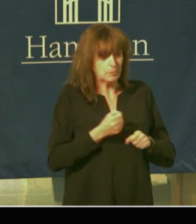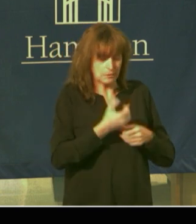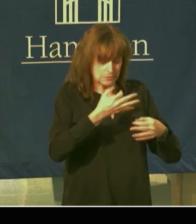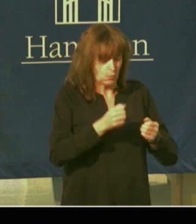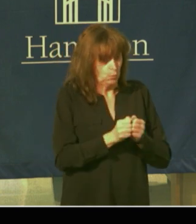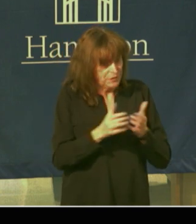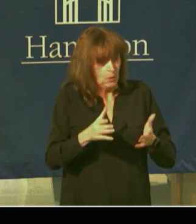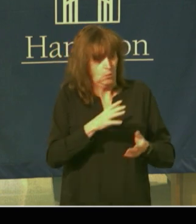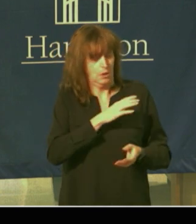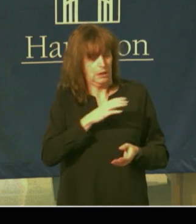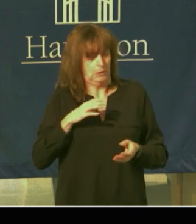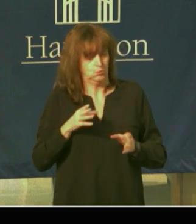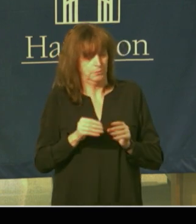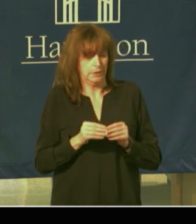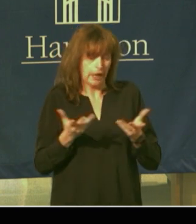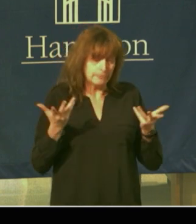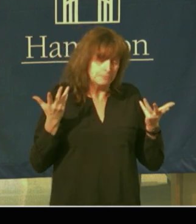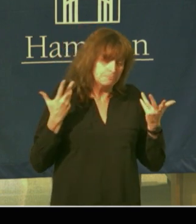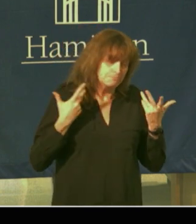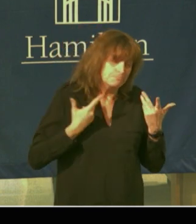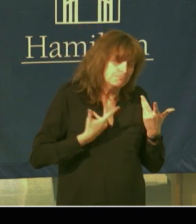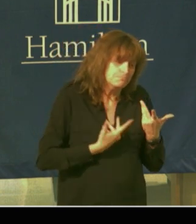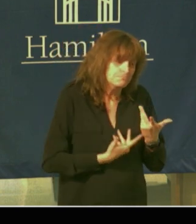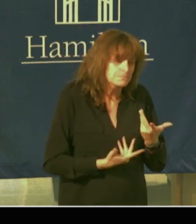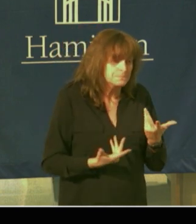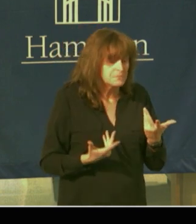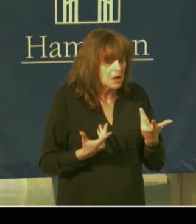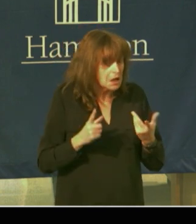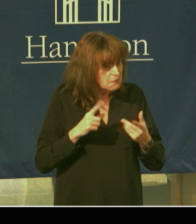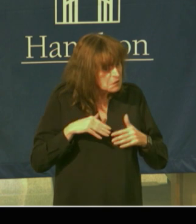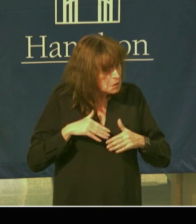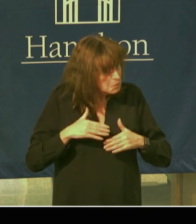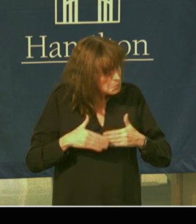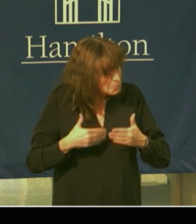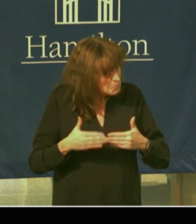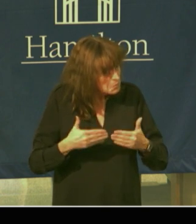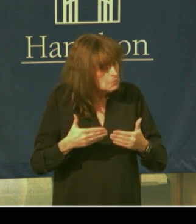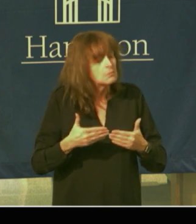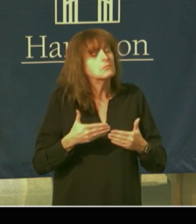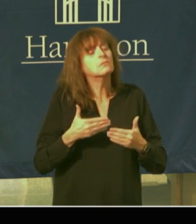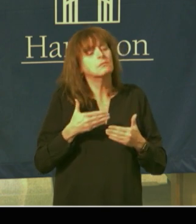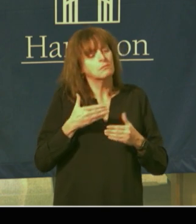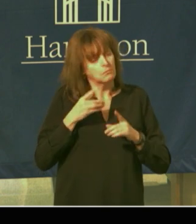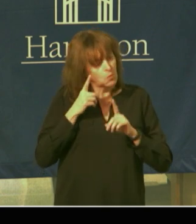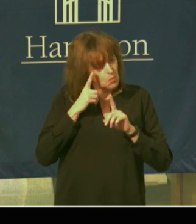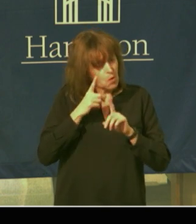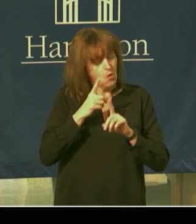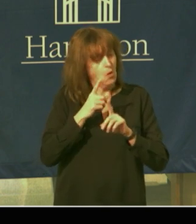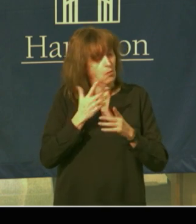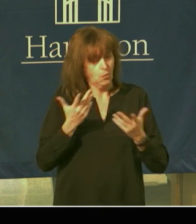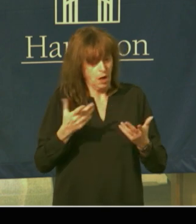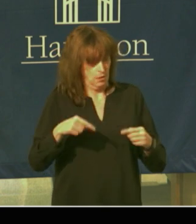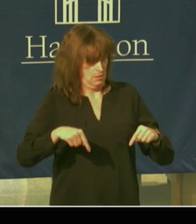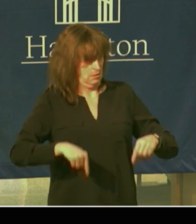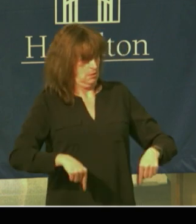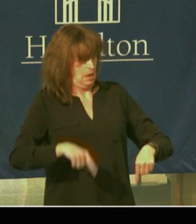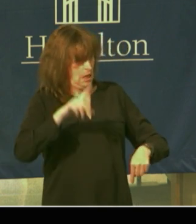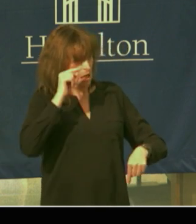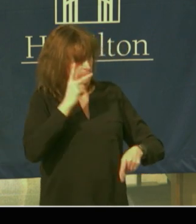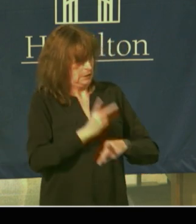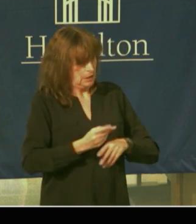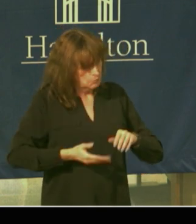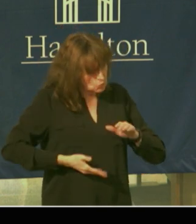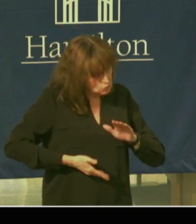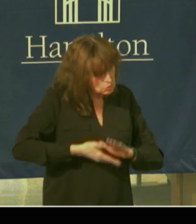will concede that the city will continue to function, EOC will continue to function, and if we need to come together as council,